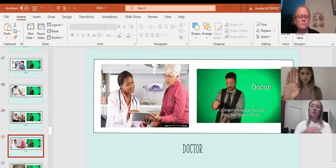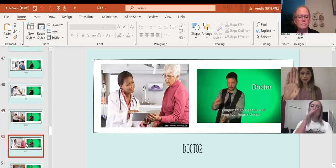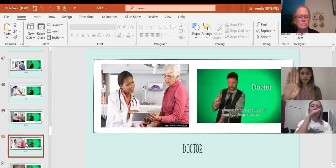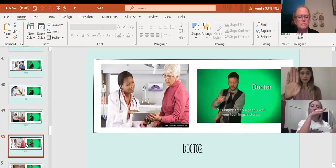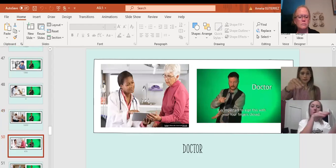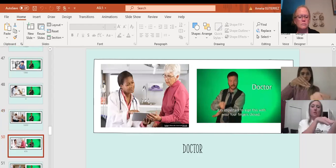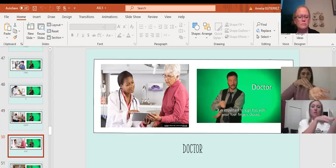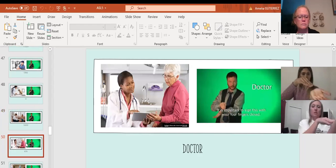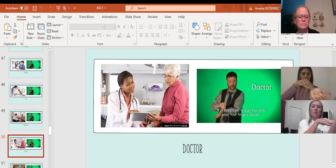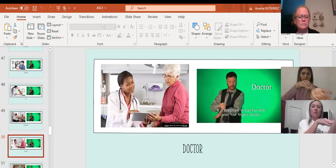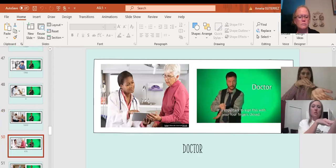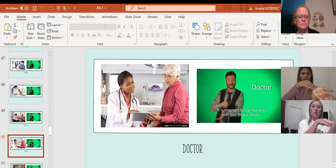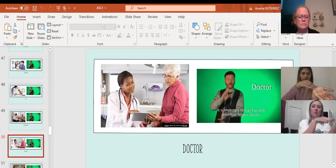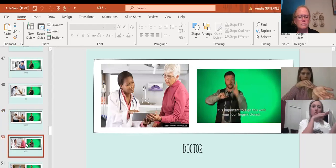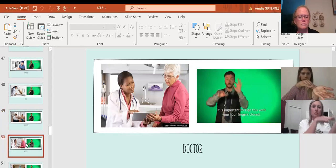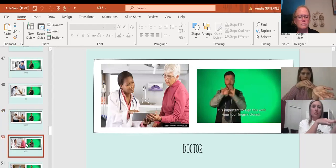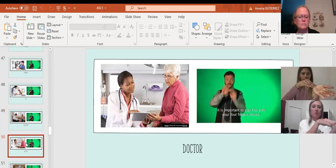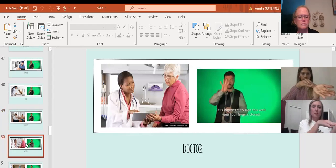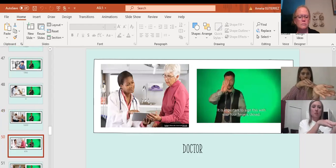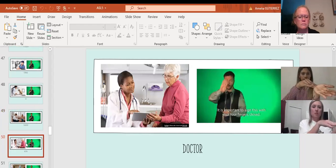Doctor. Doctor.